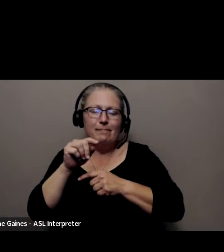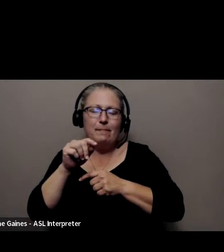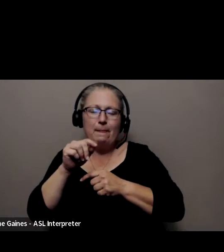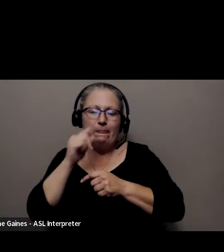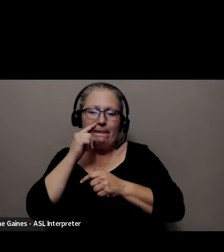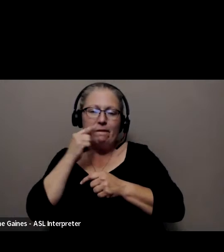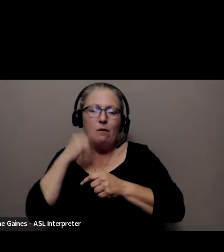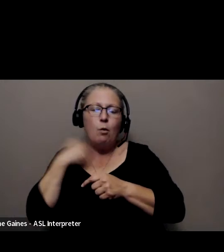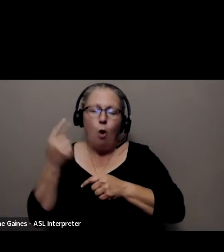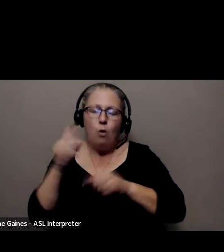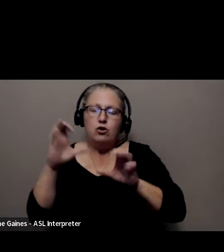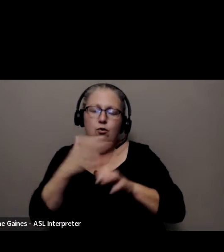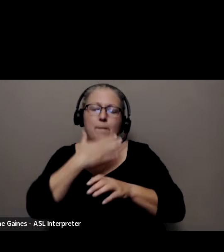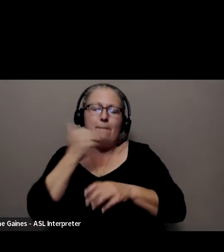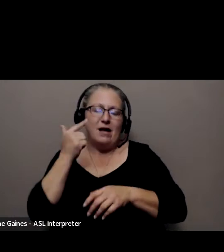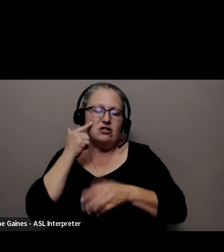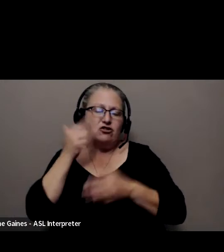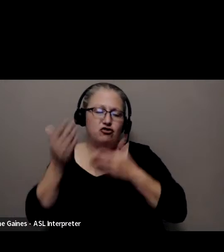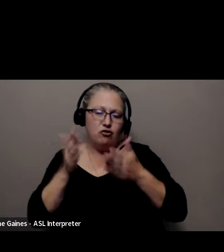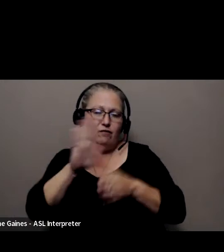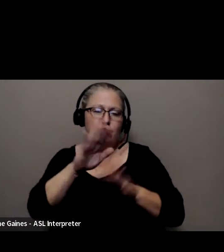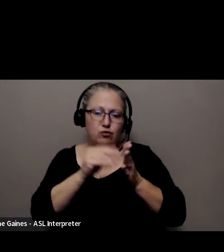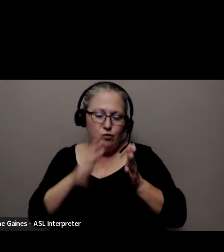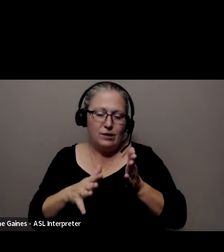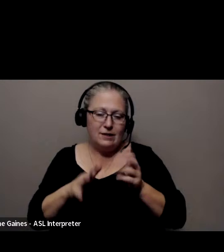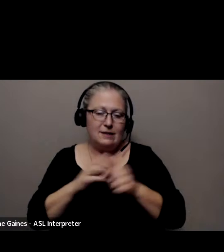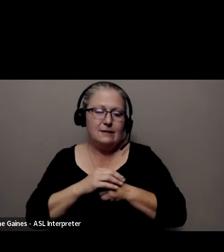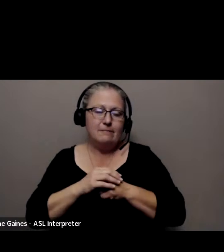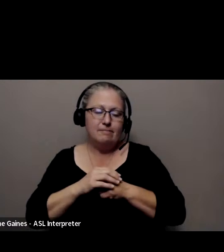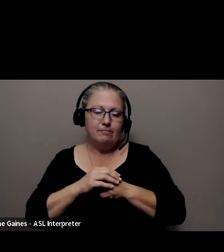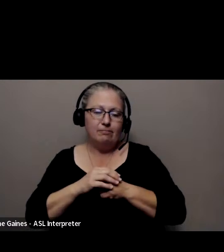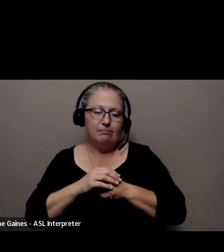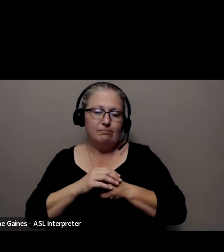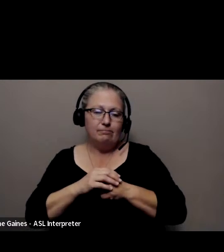our best to serve your students.